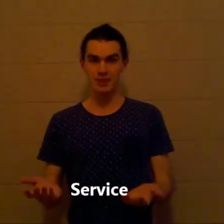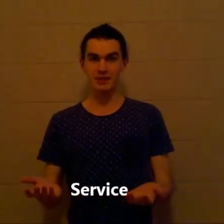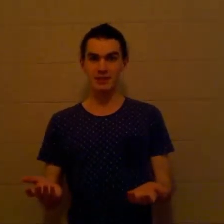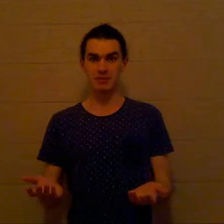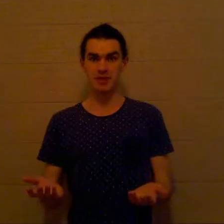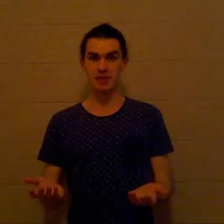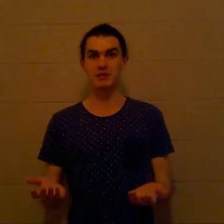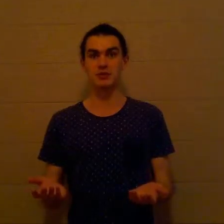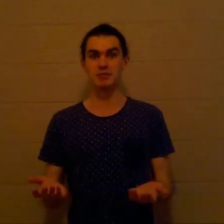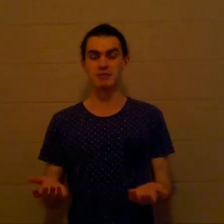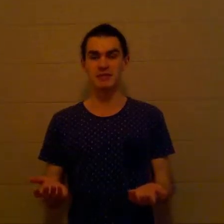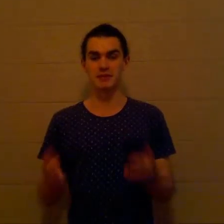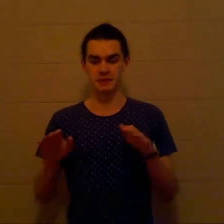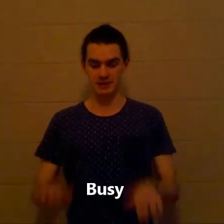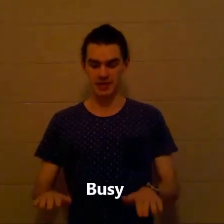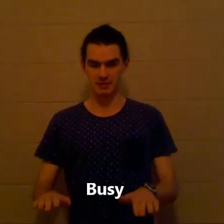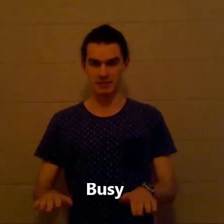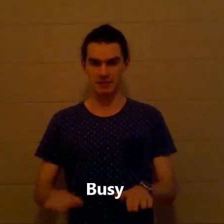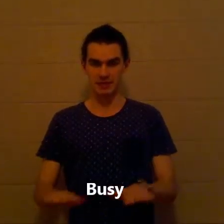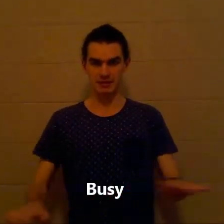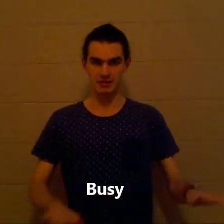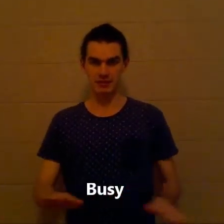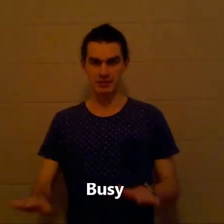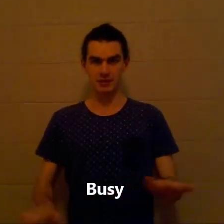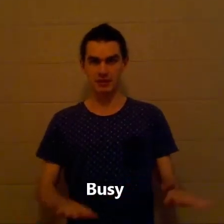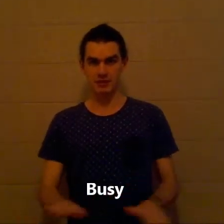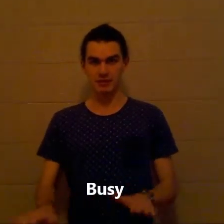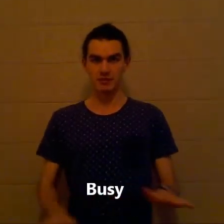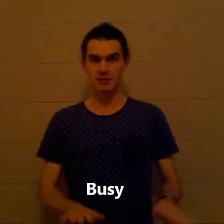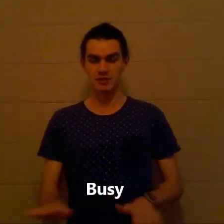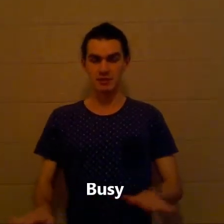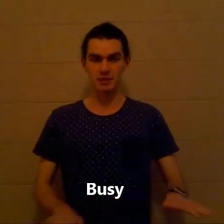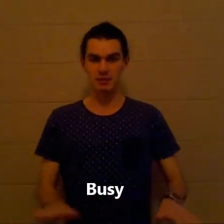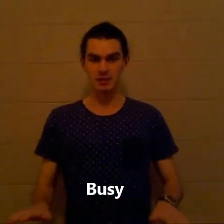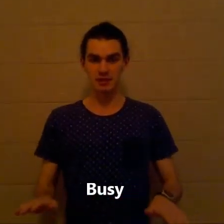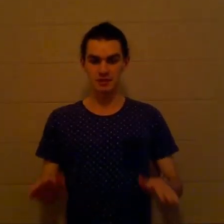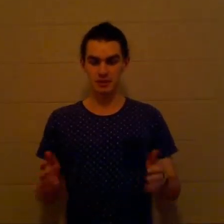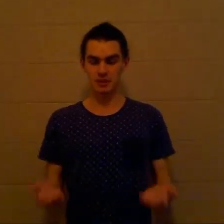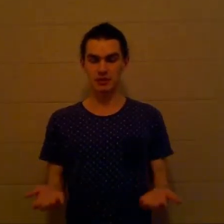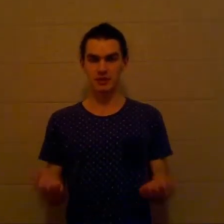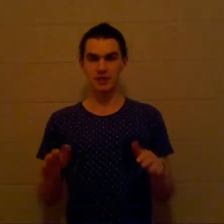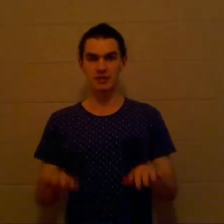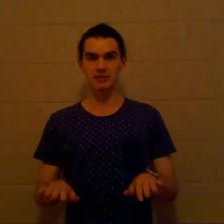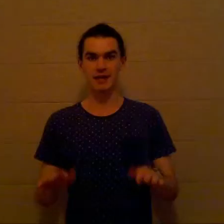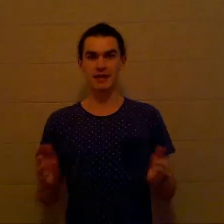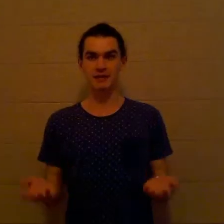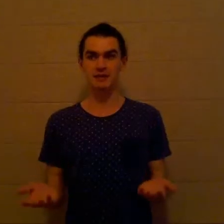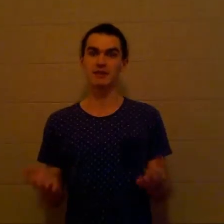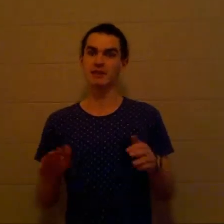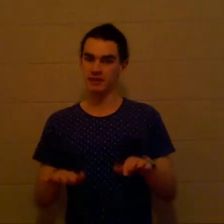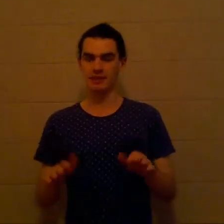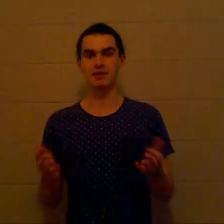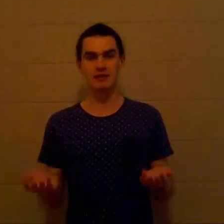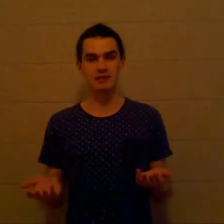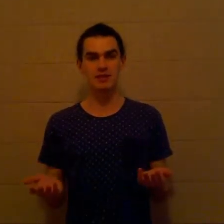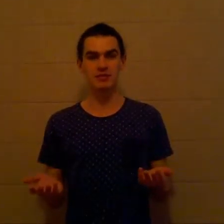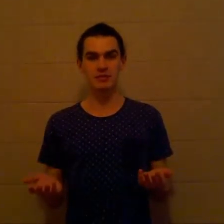And compare that to busy, which is hands facing down. Similar signs, but the orientation of the hands, again, gives a different